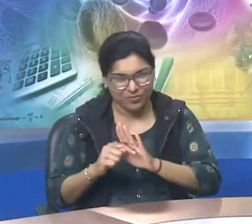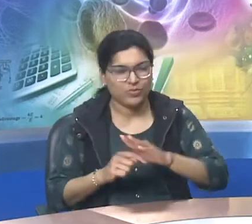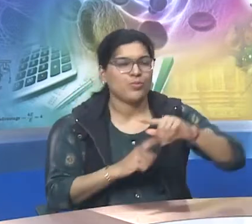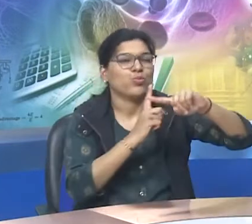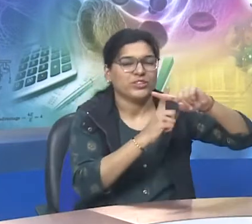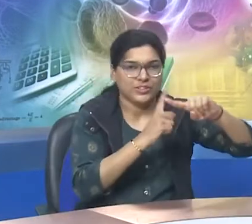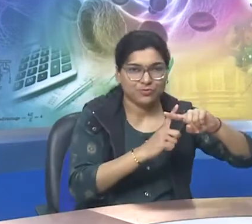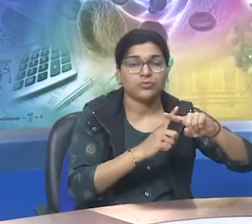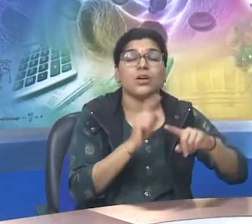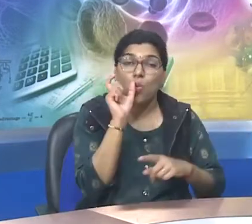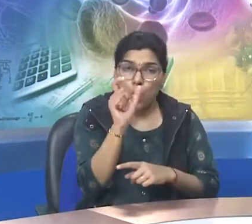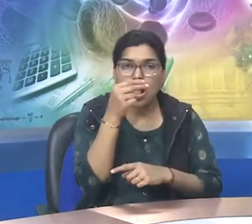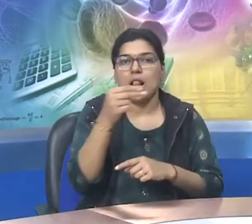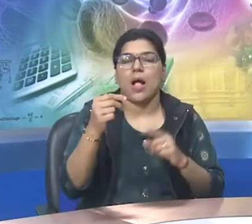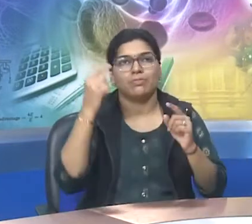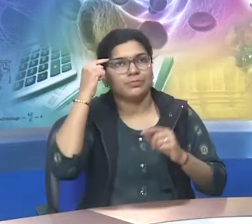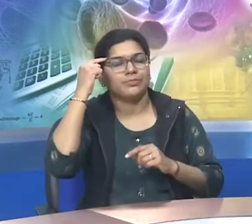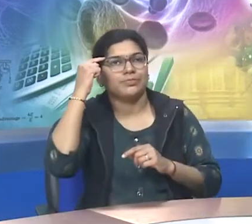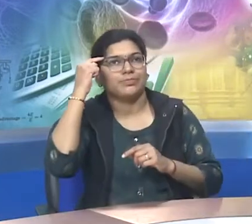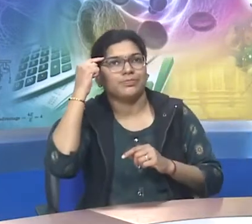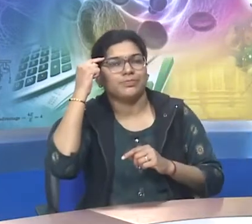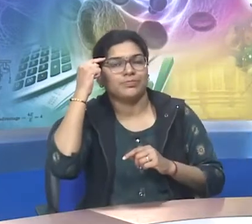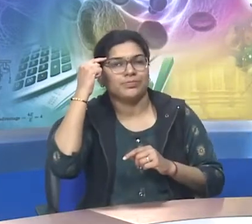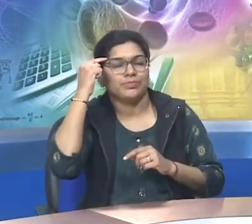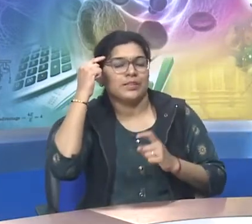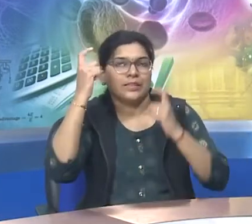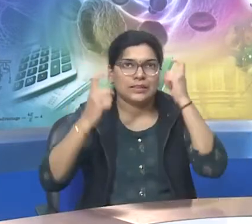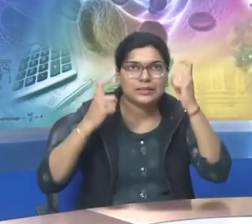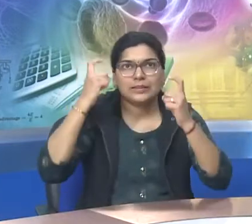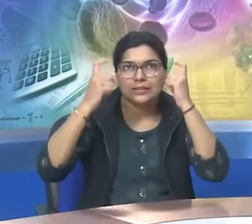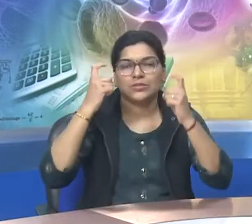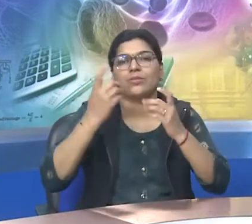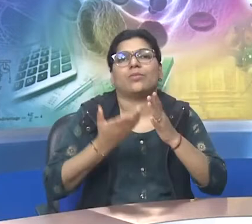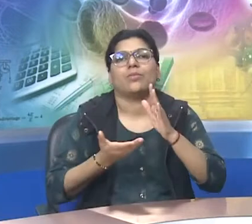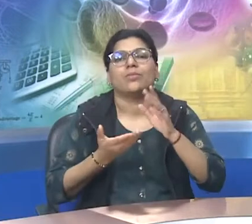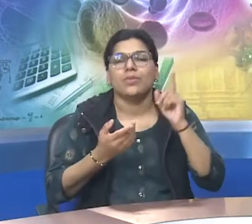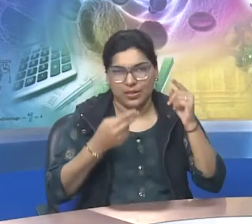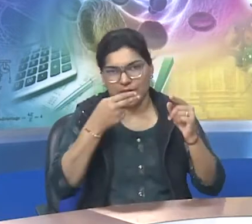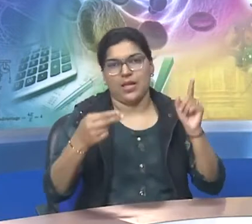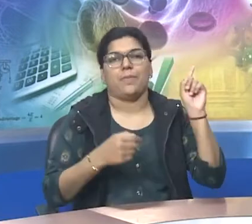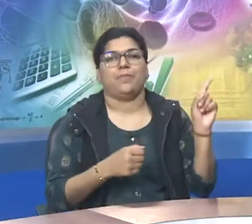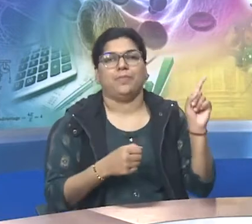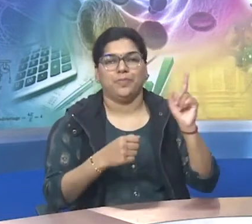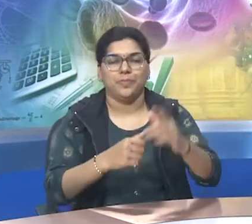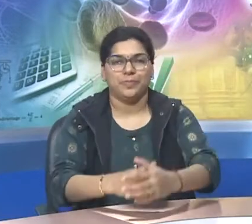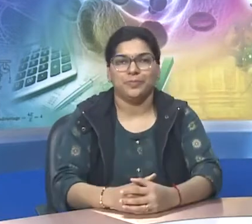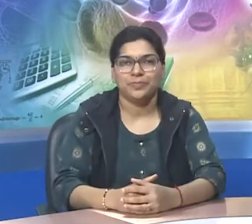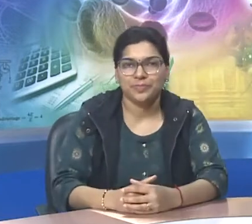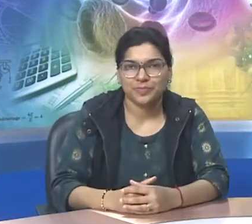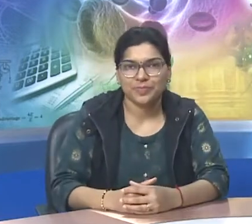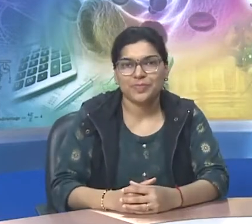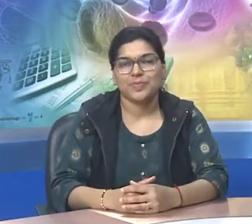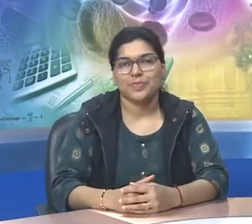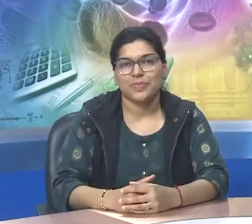so many negative reasons, or because we lose hope, so this word is used